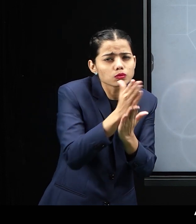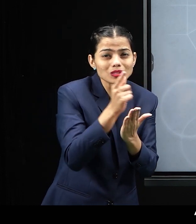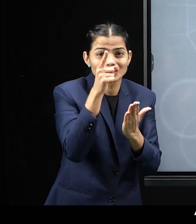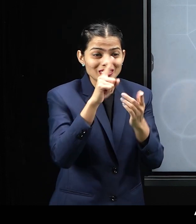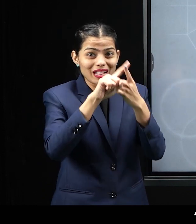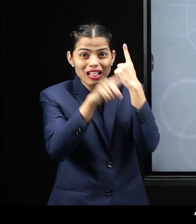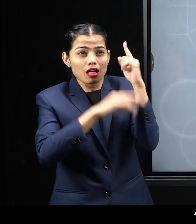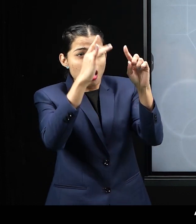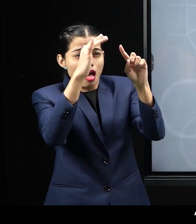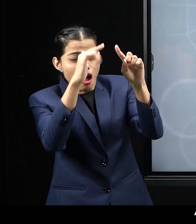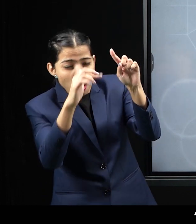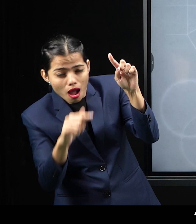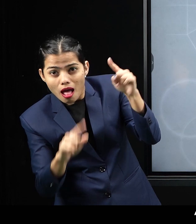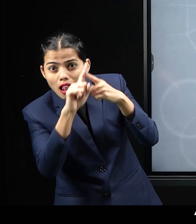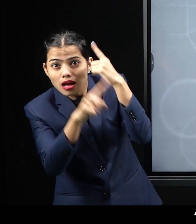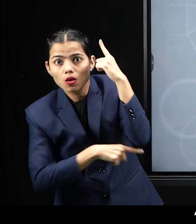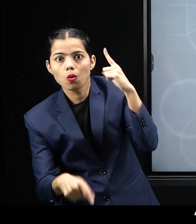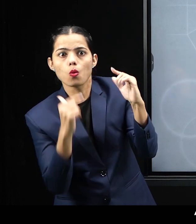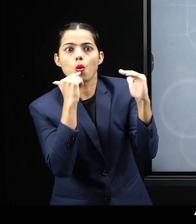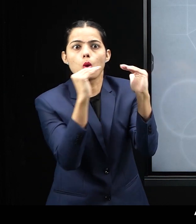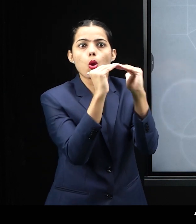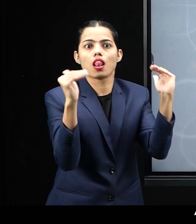Euclid's division algorithm.